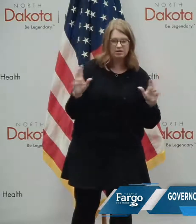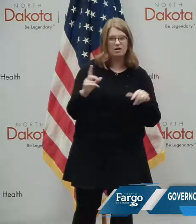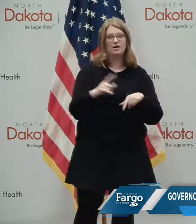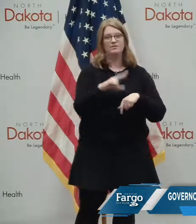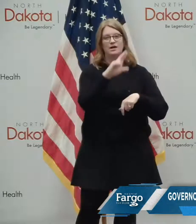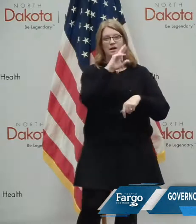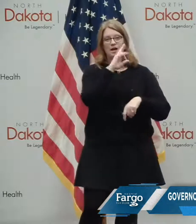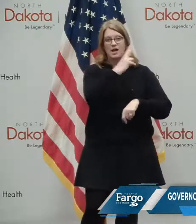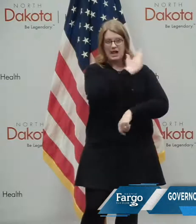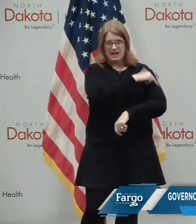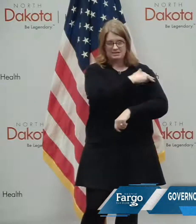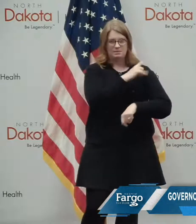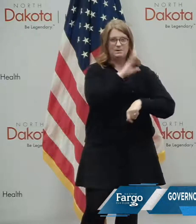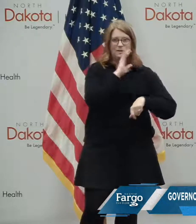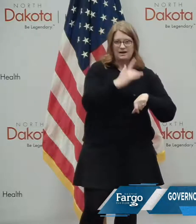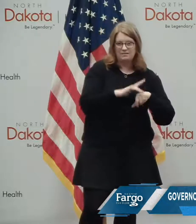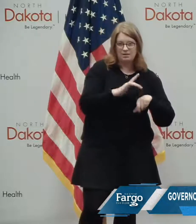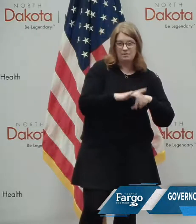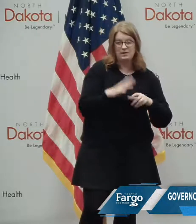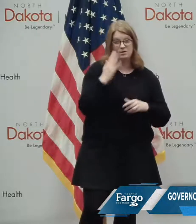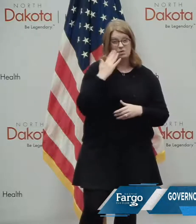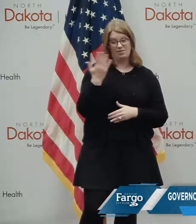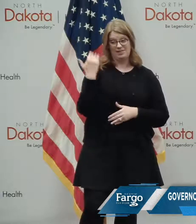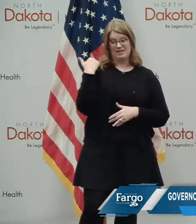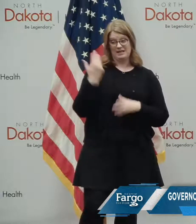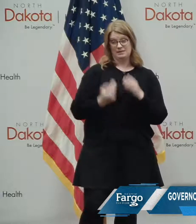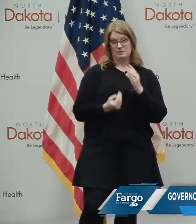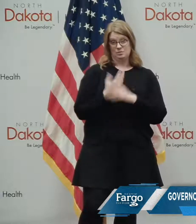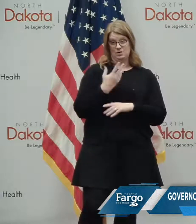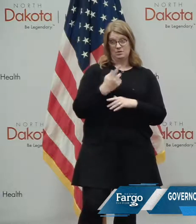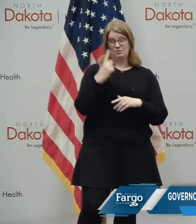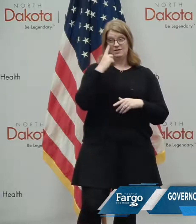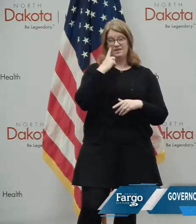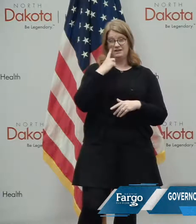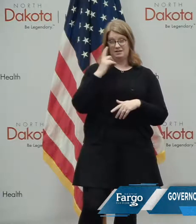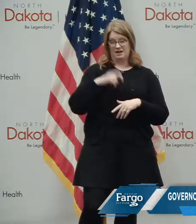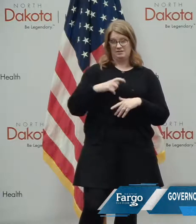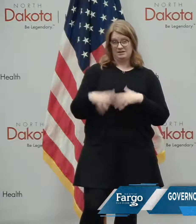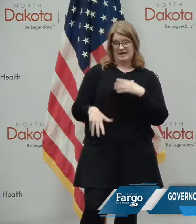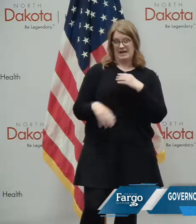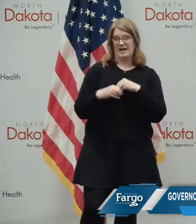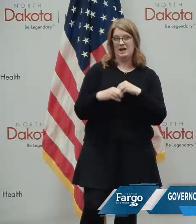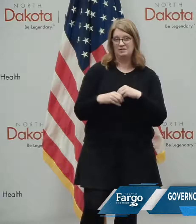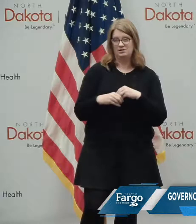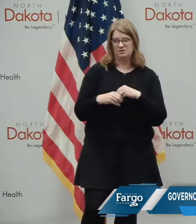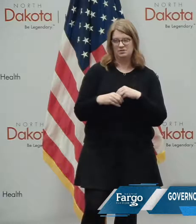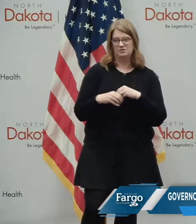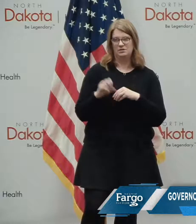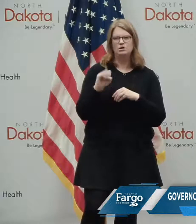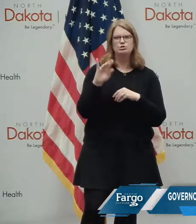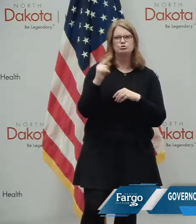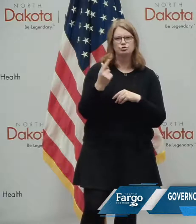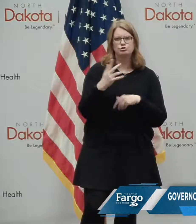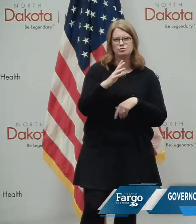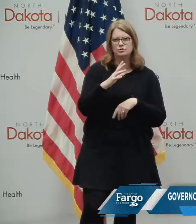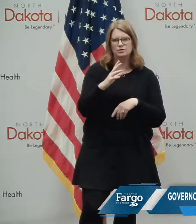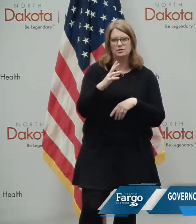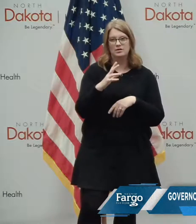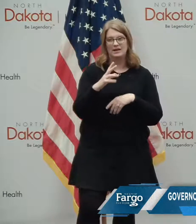that we have. And when you think about last spring, when we were thinking about having to build surge capacity up to thousands and thousands of beds, then